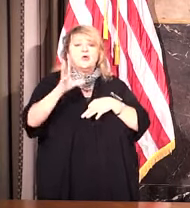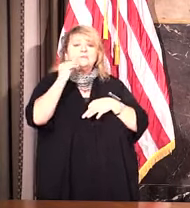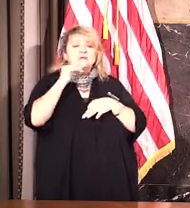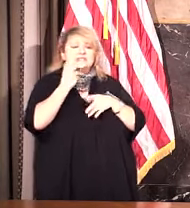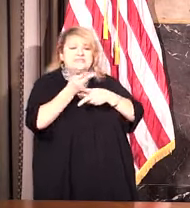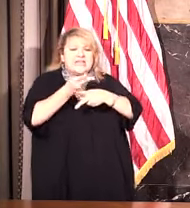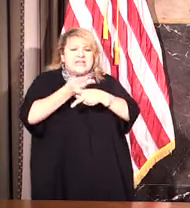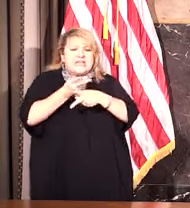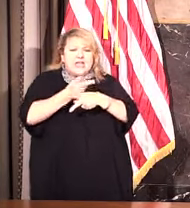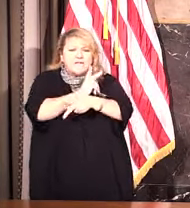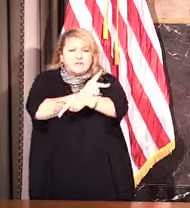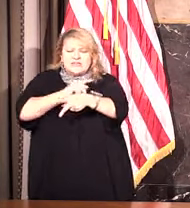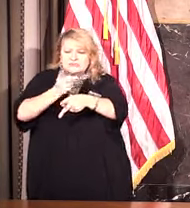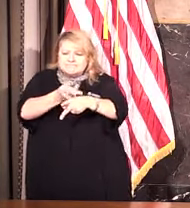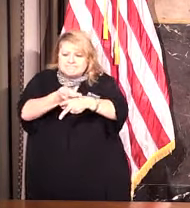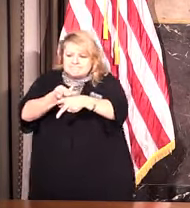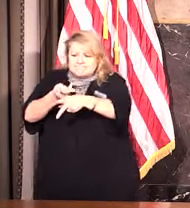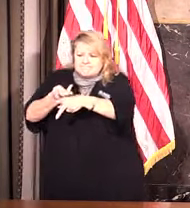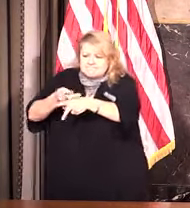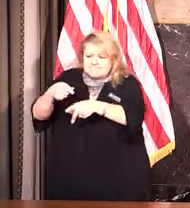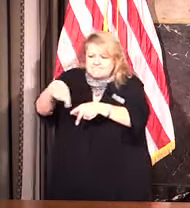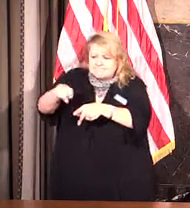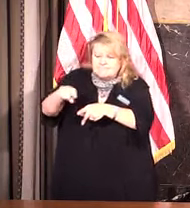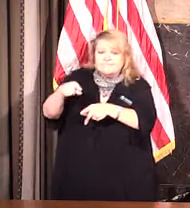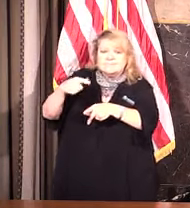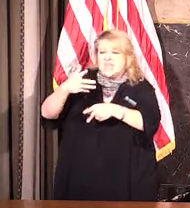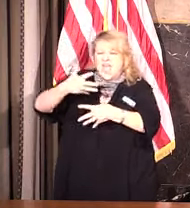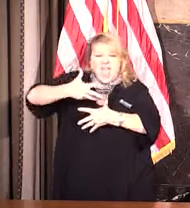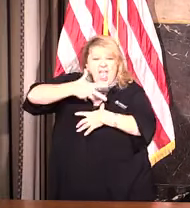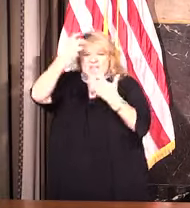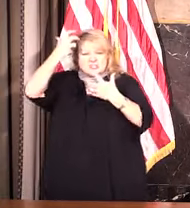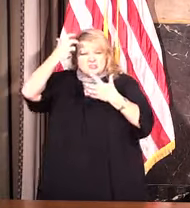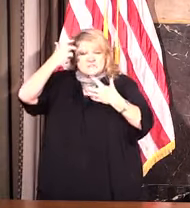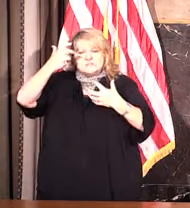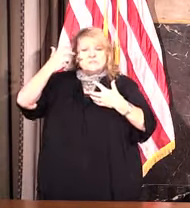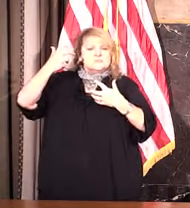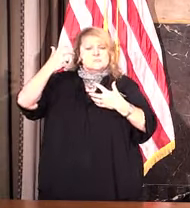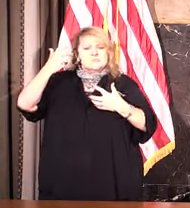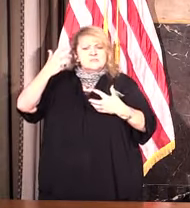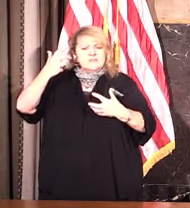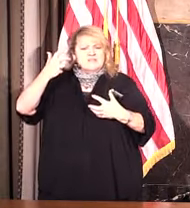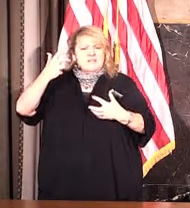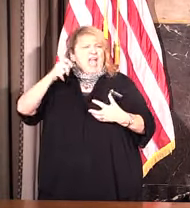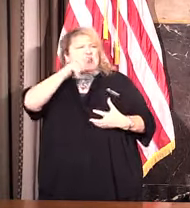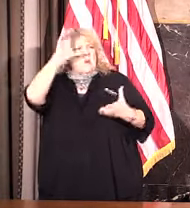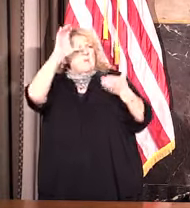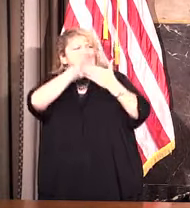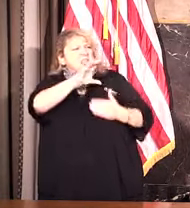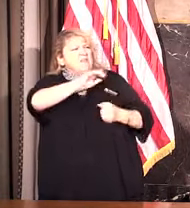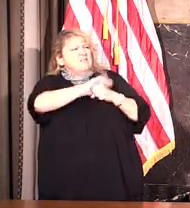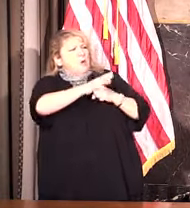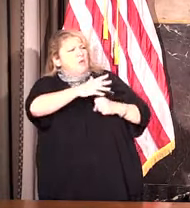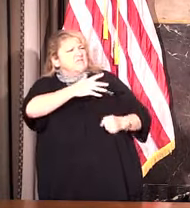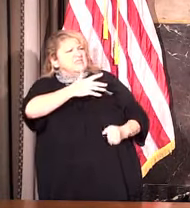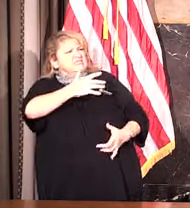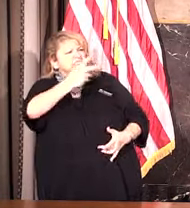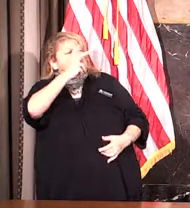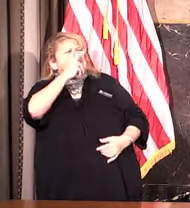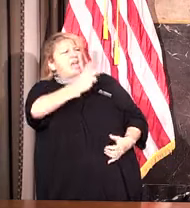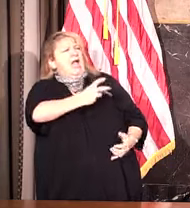for patients who had such anger. They did not believe in COVID. They were so angry at